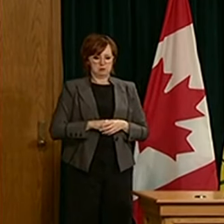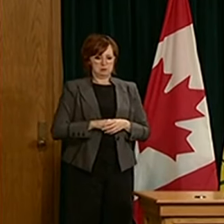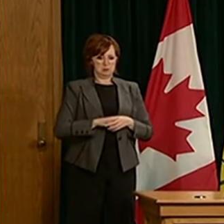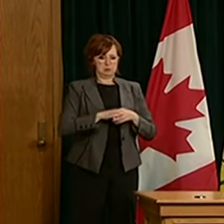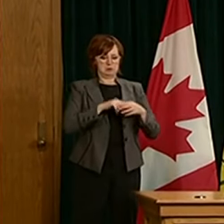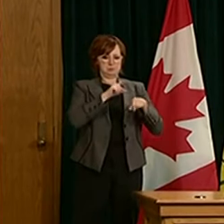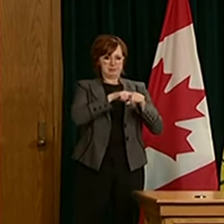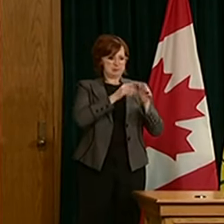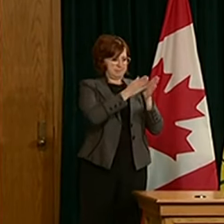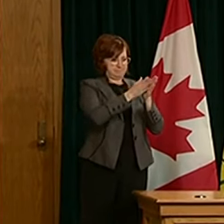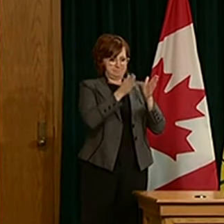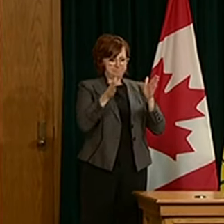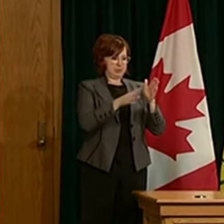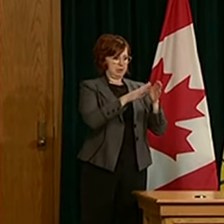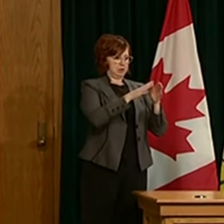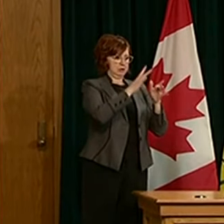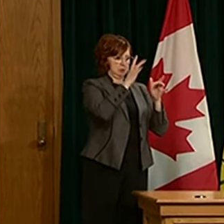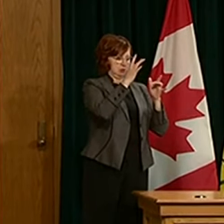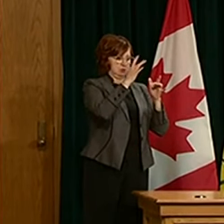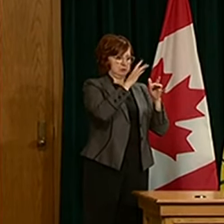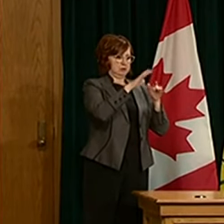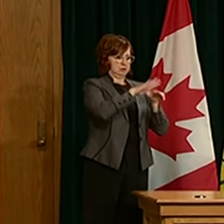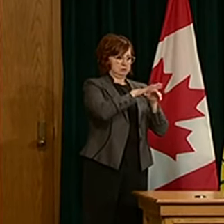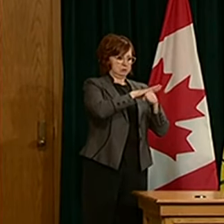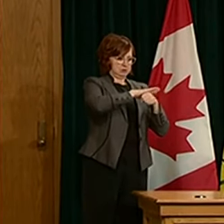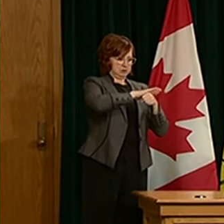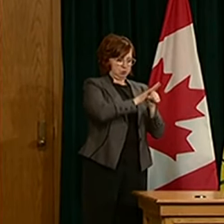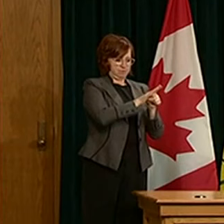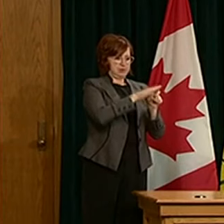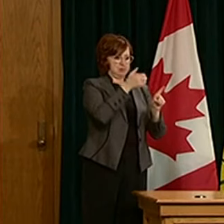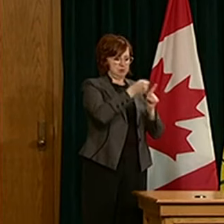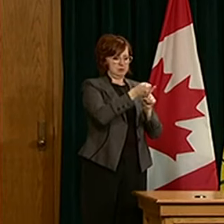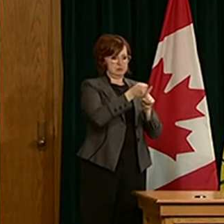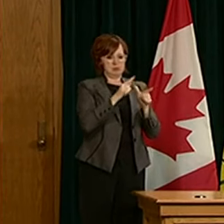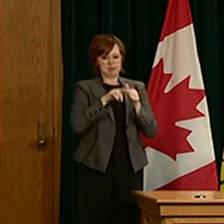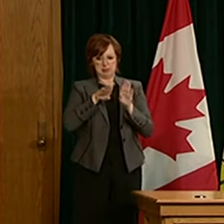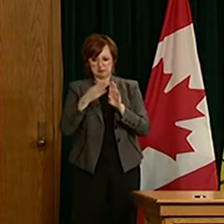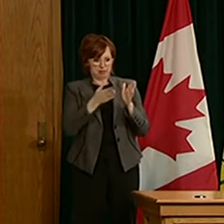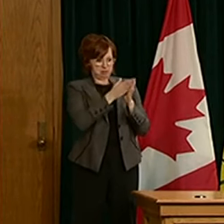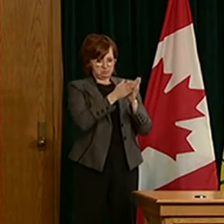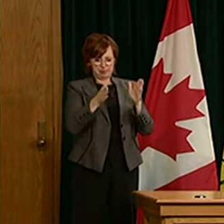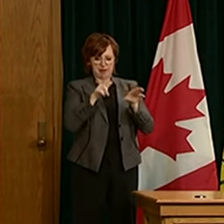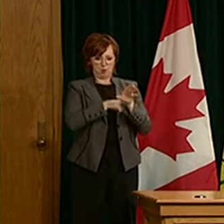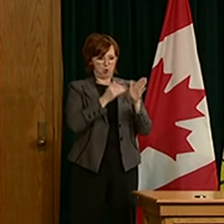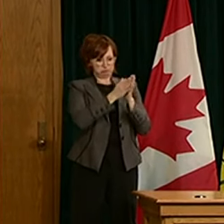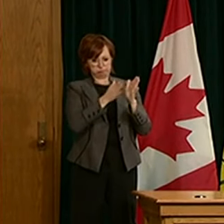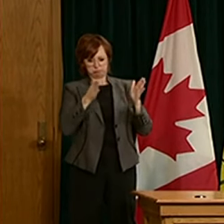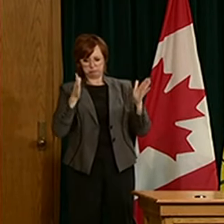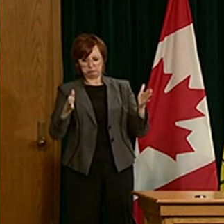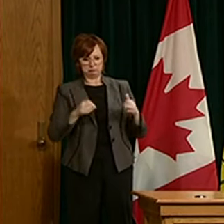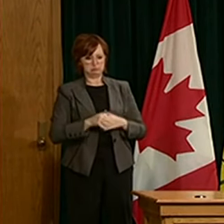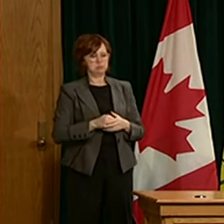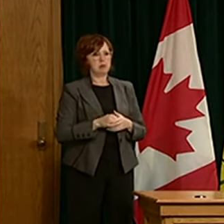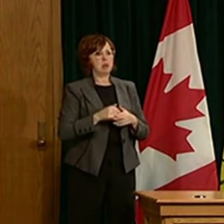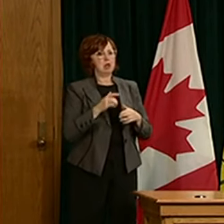that we're planning for in a what-if scenario. Over what duration of time can we expect these